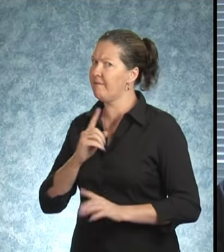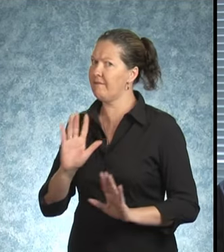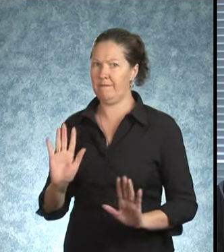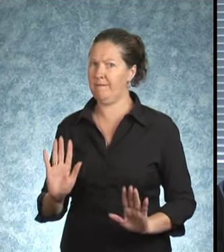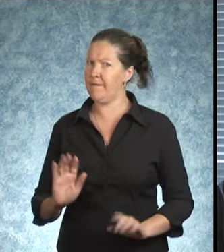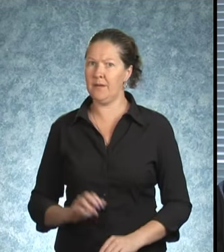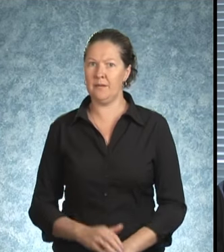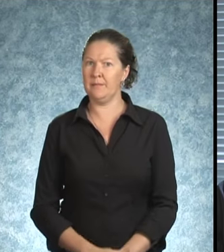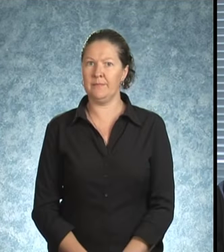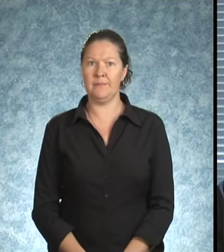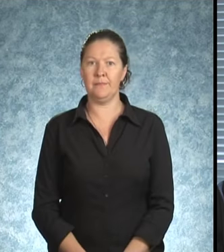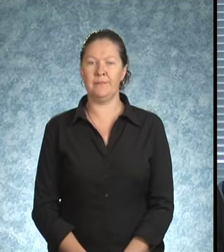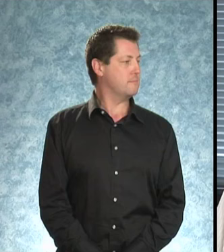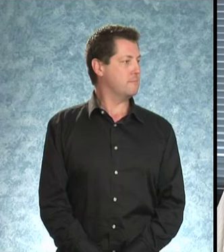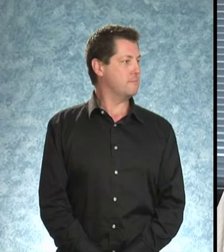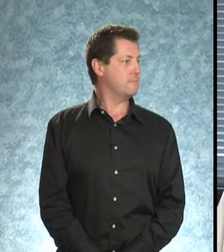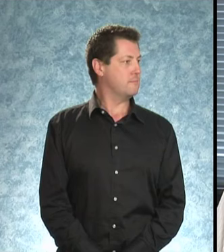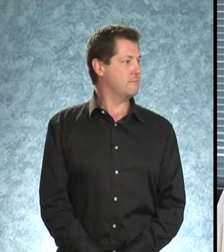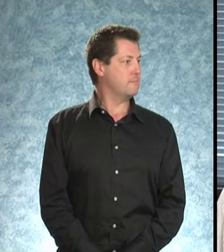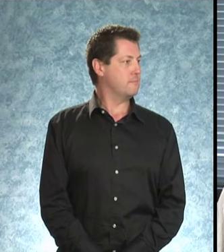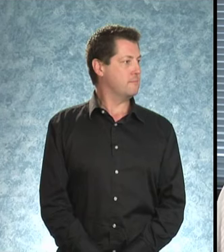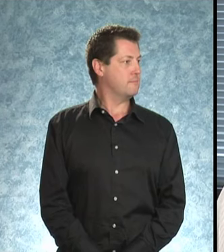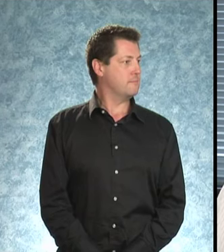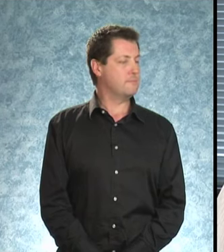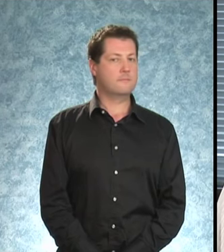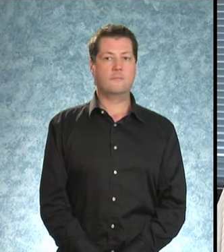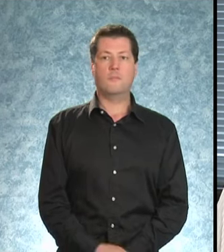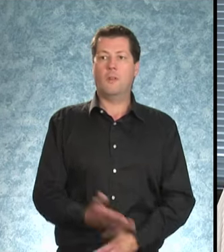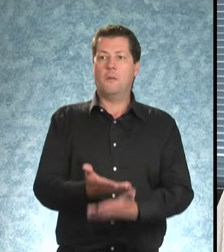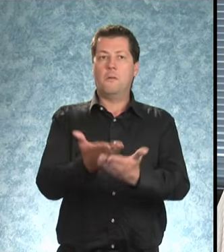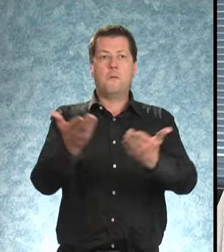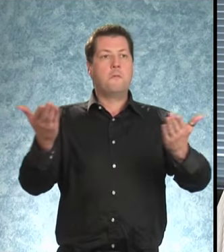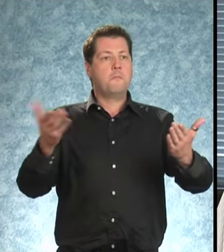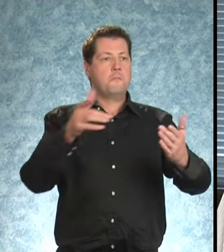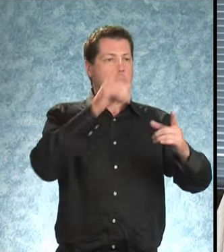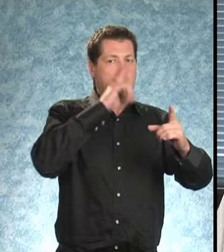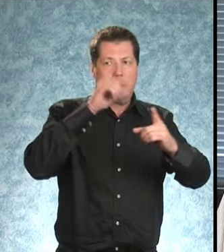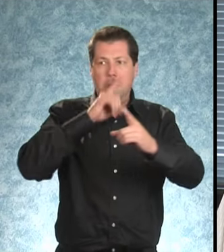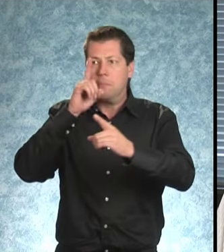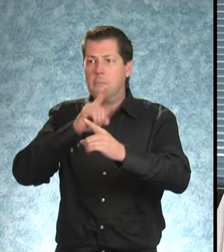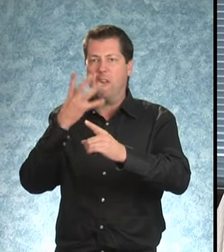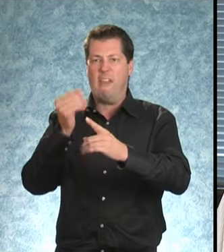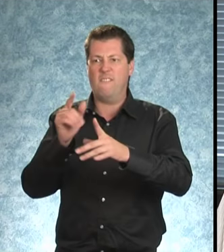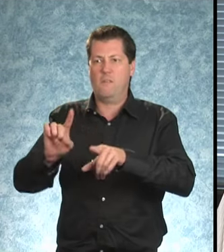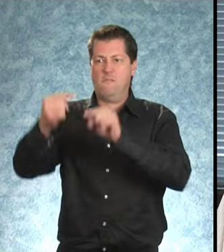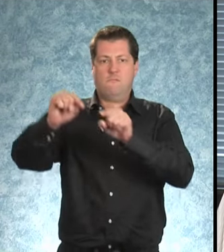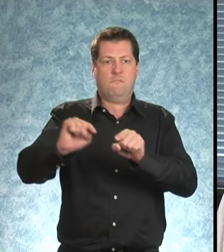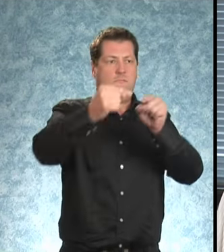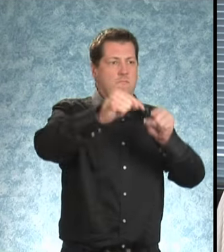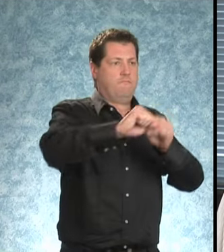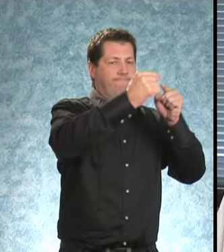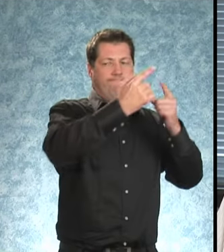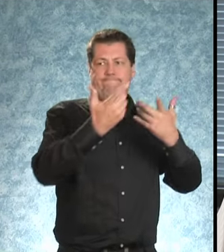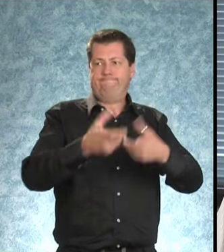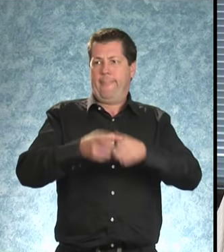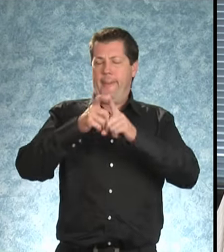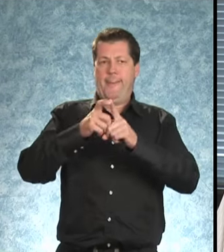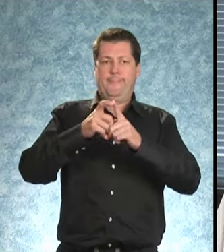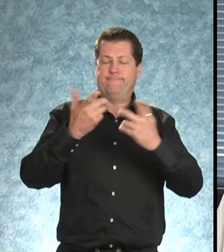them without a third person. Difficult people in life are prevalent and